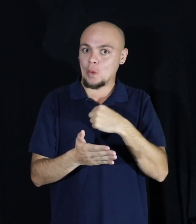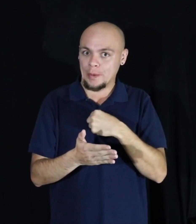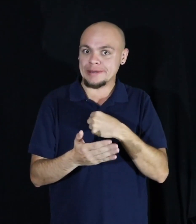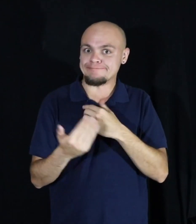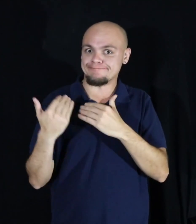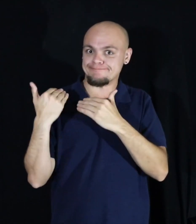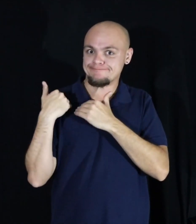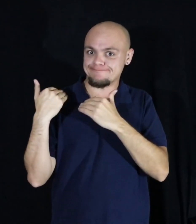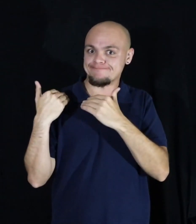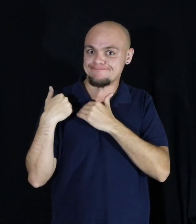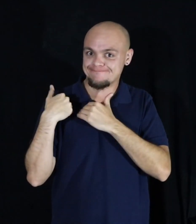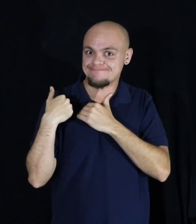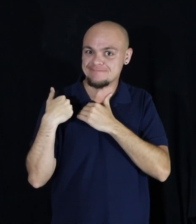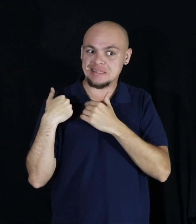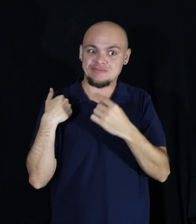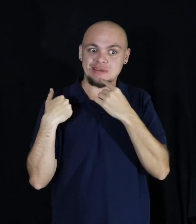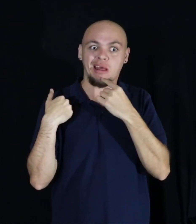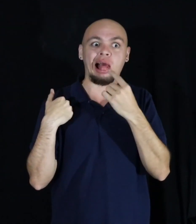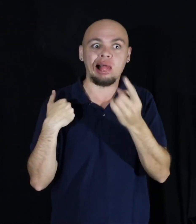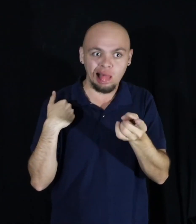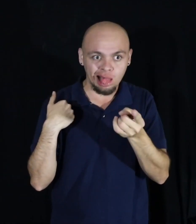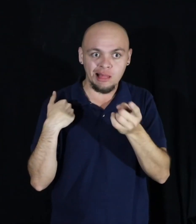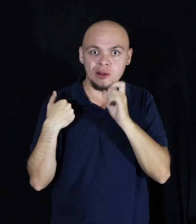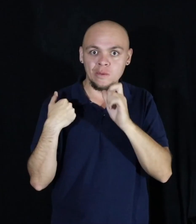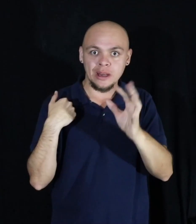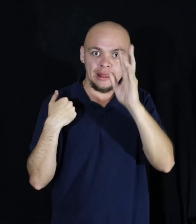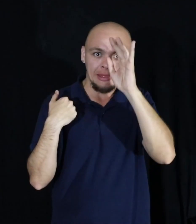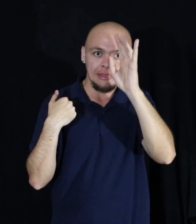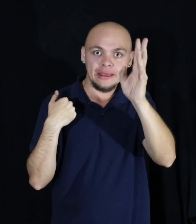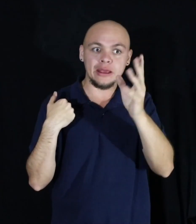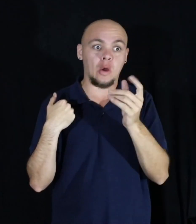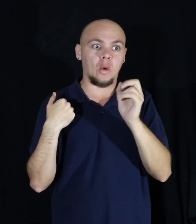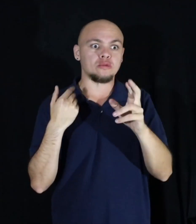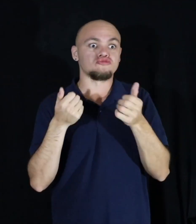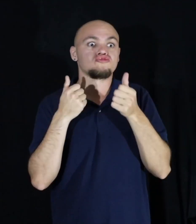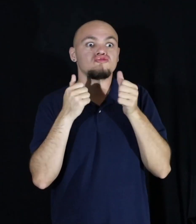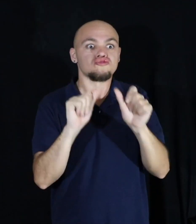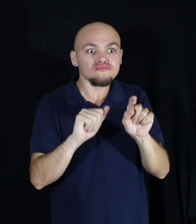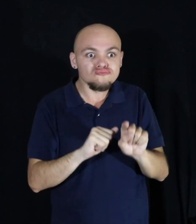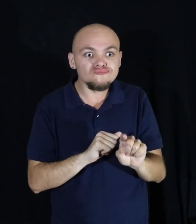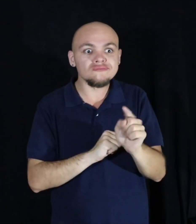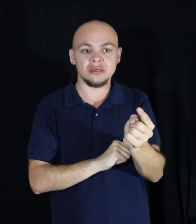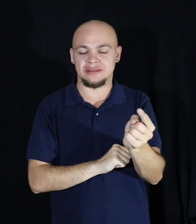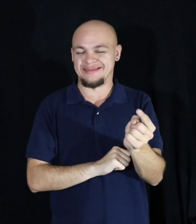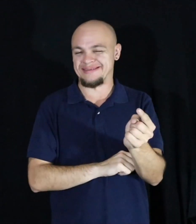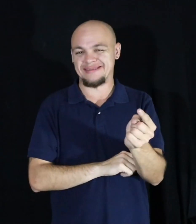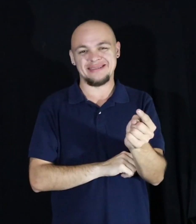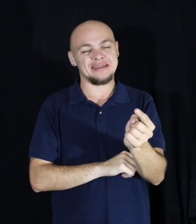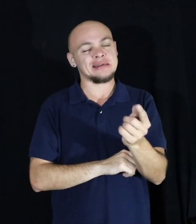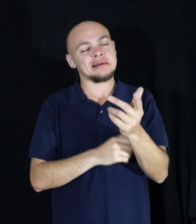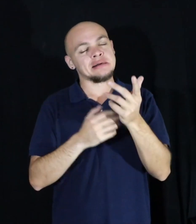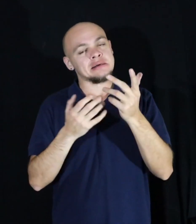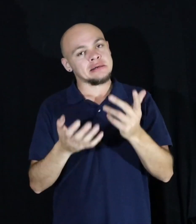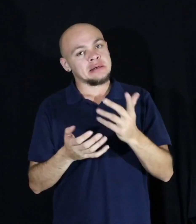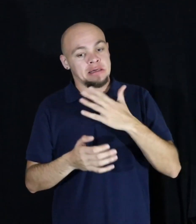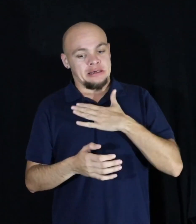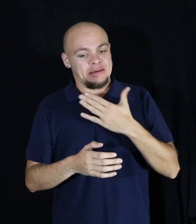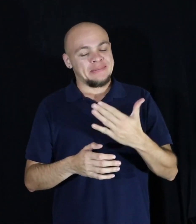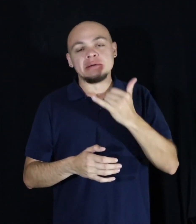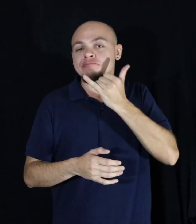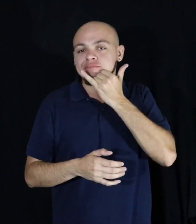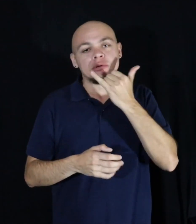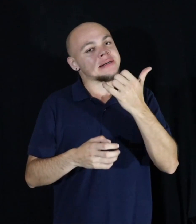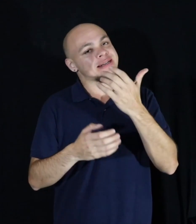We say something without thinking, or worse, to deliberately hurt someone. It's not easy to admit that we are wrong and